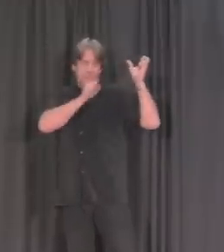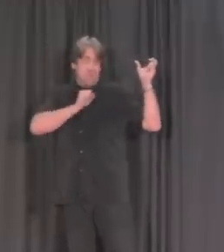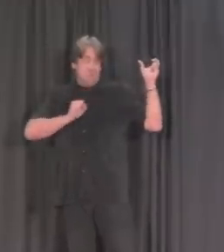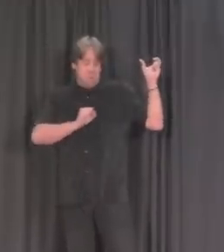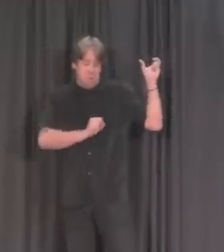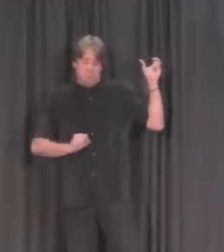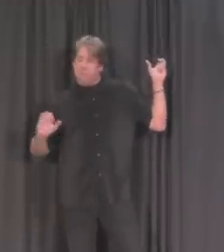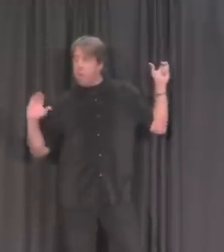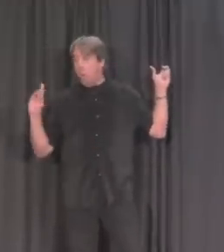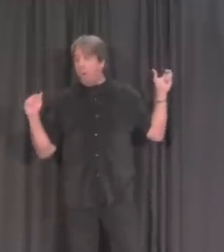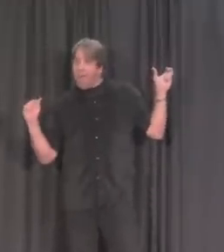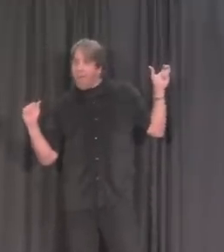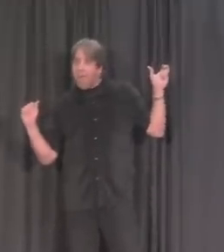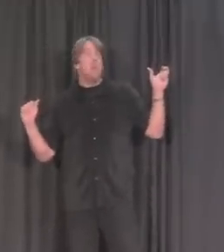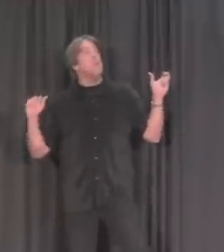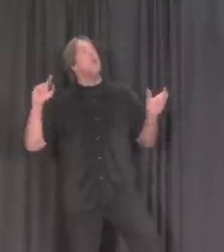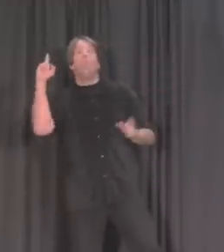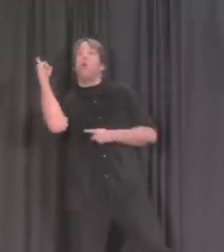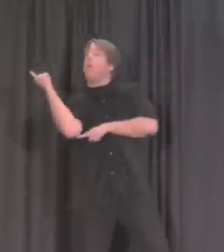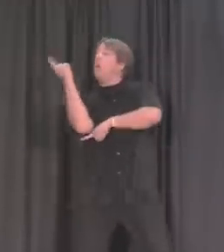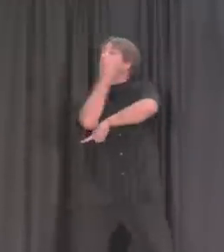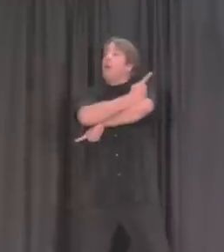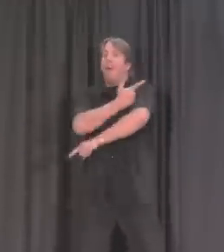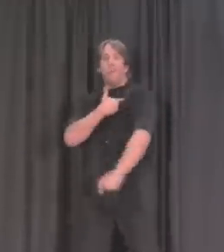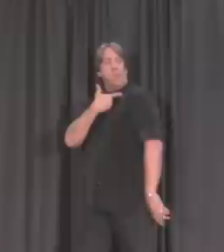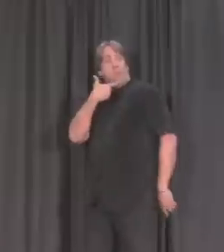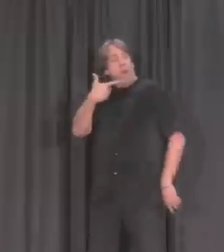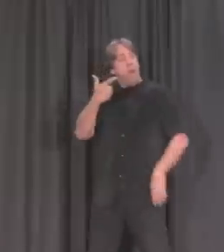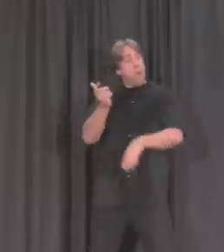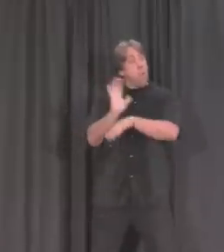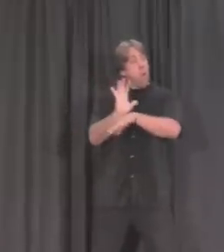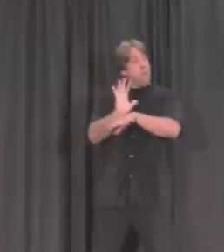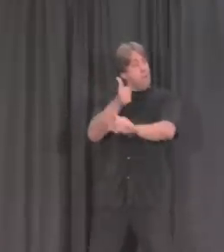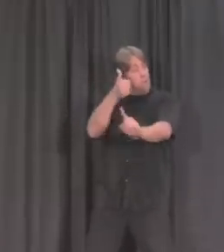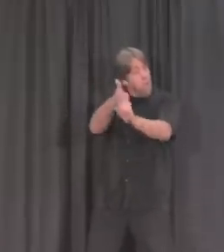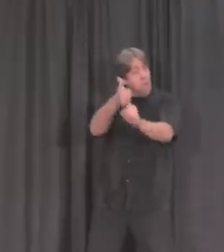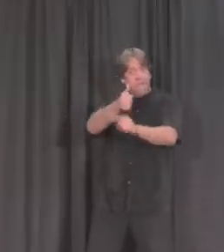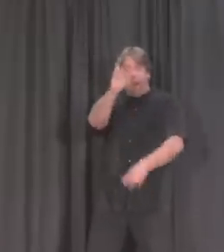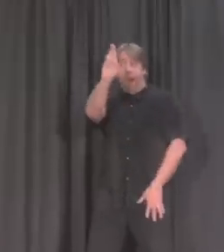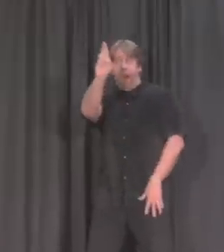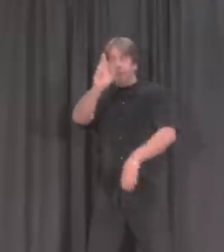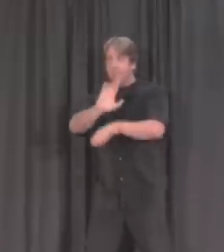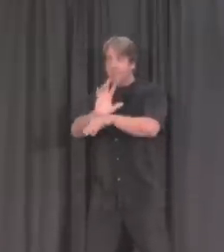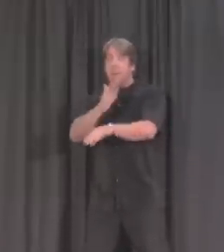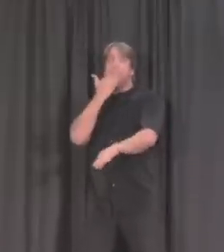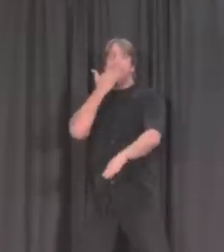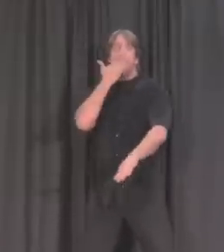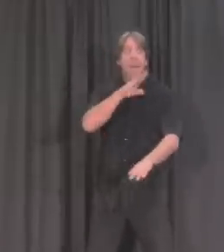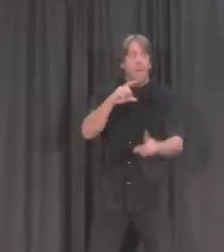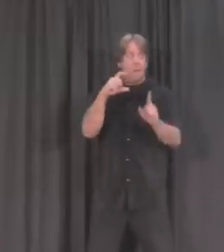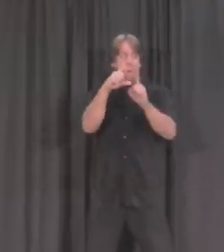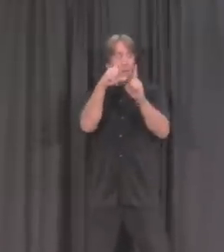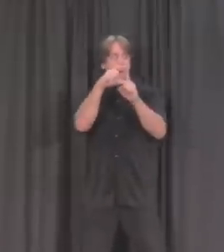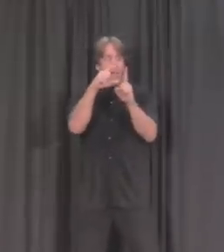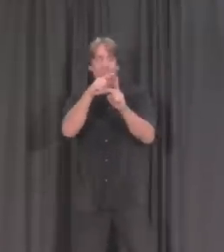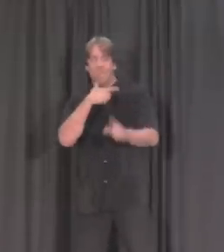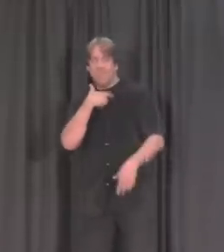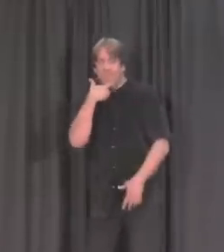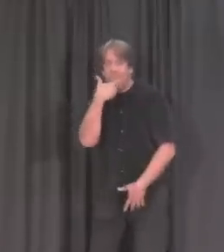mischievous. Super Coda. One day, I was watching a rated R movie filled